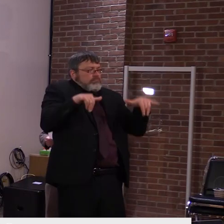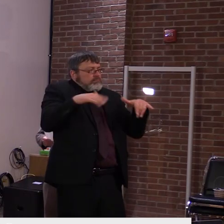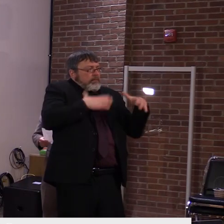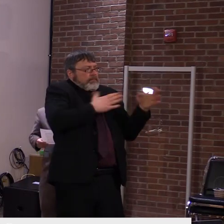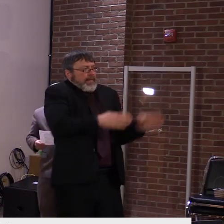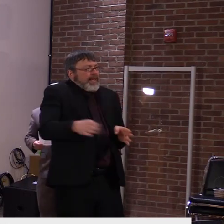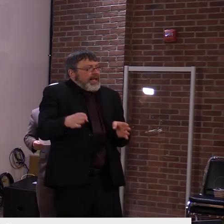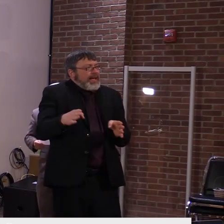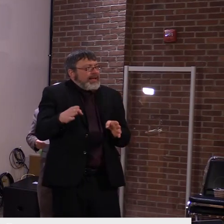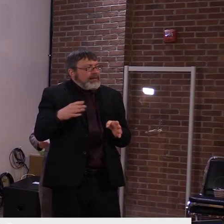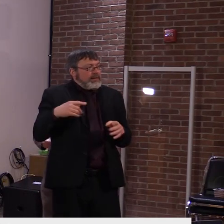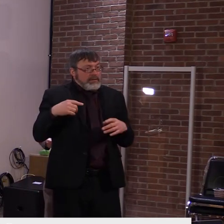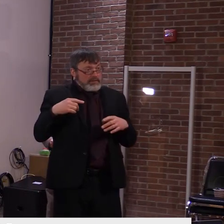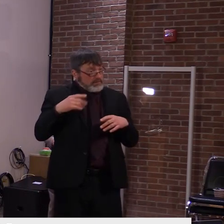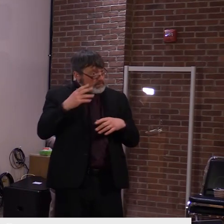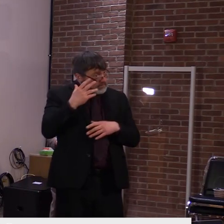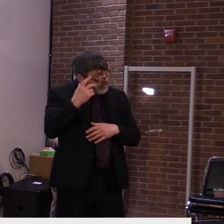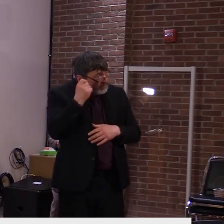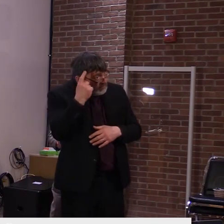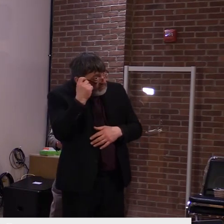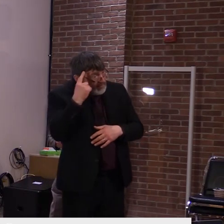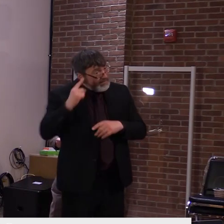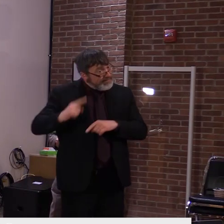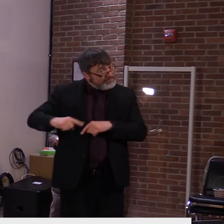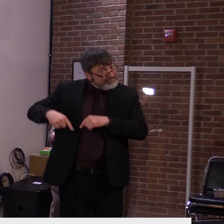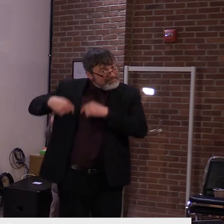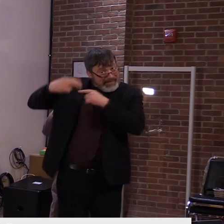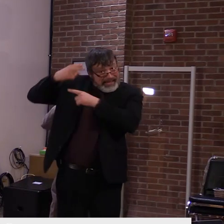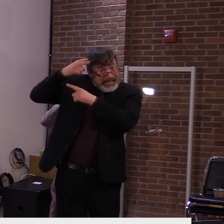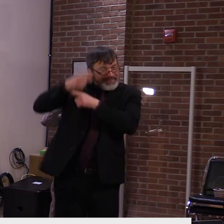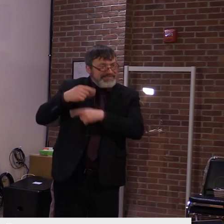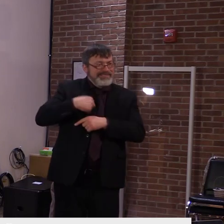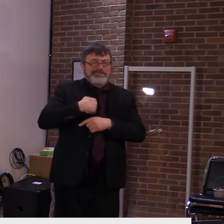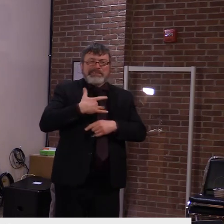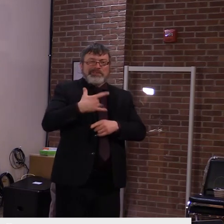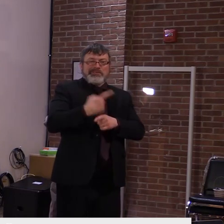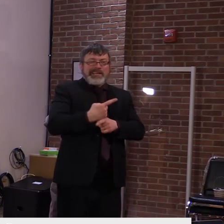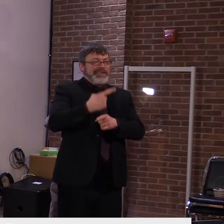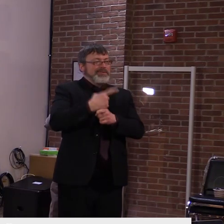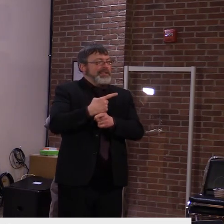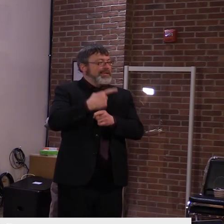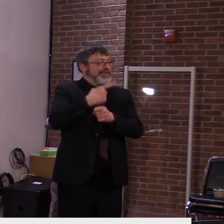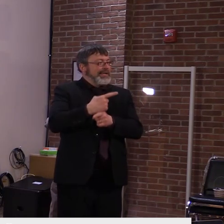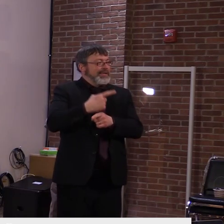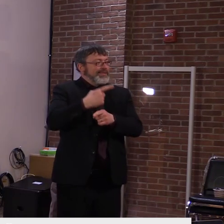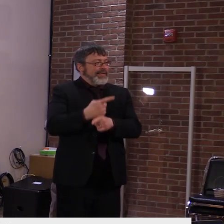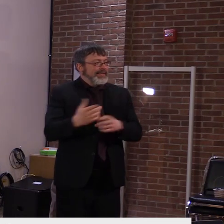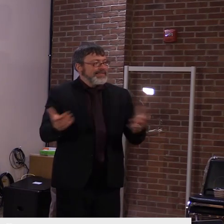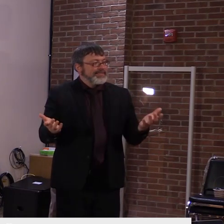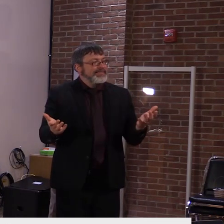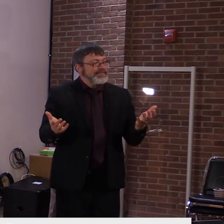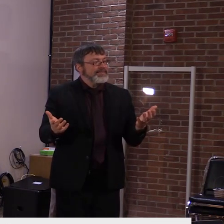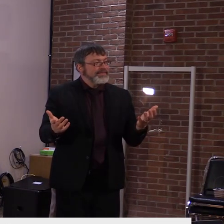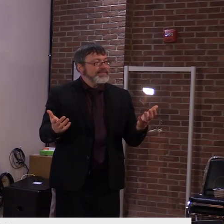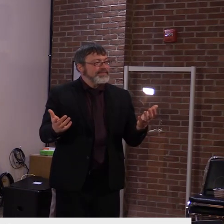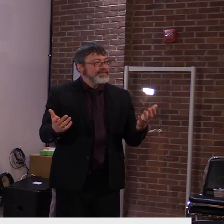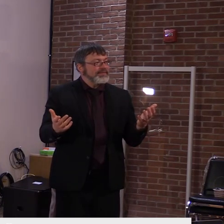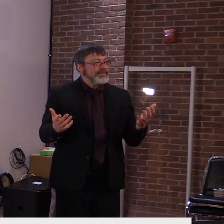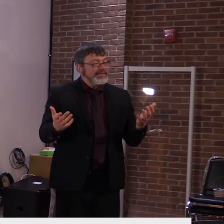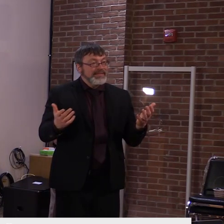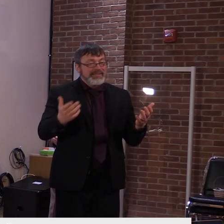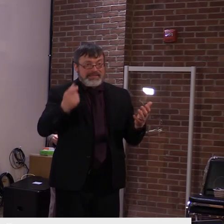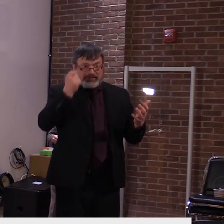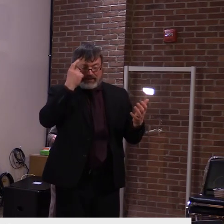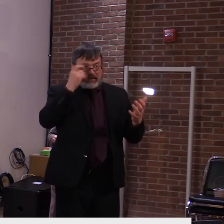very right thing is to do until this is over. And then we'll be able to reflect on that. But in terms of our strategy, I feel